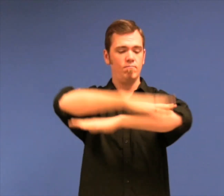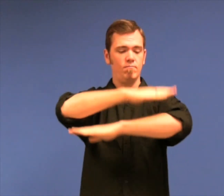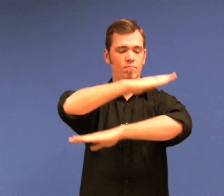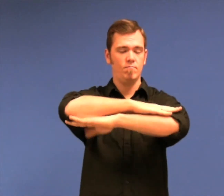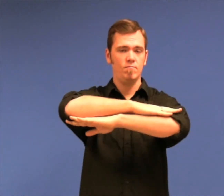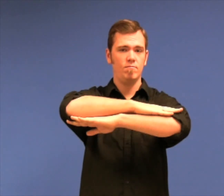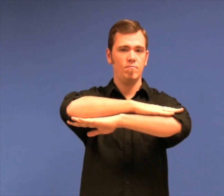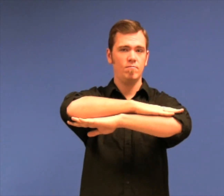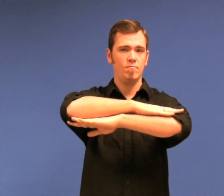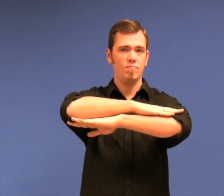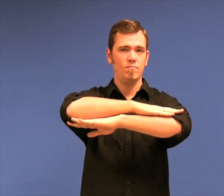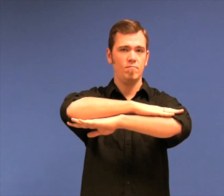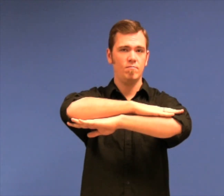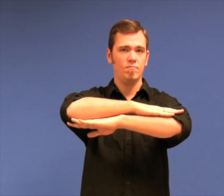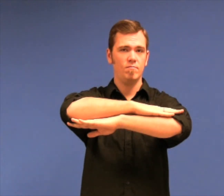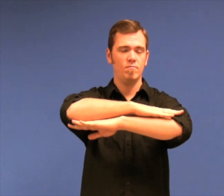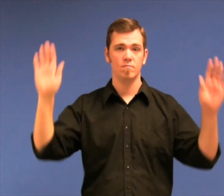Desk or table, like you're resting your arms on the desk.